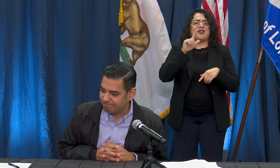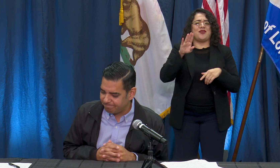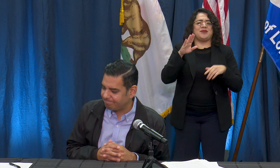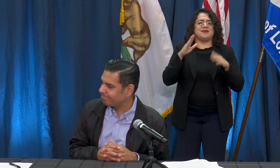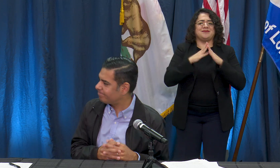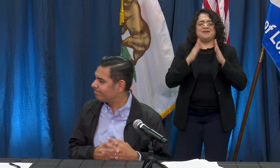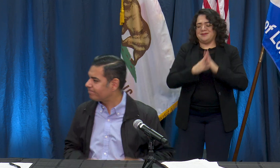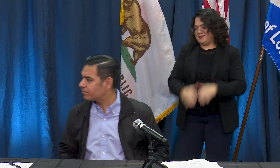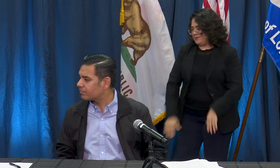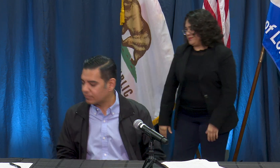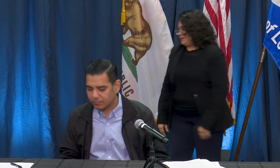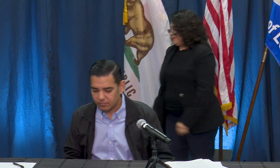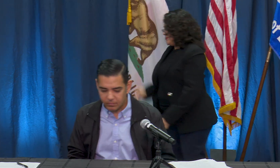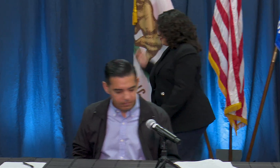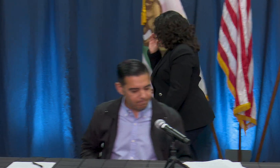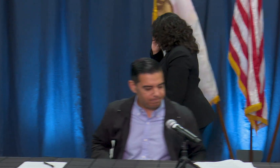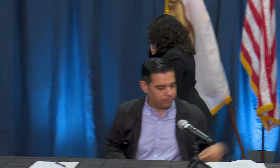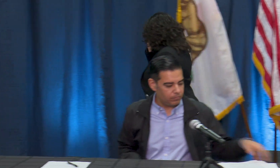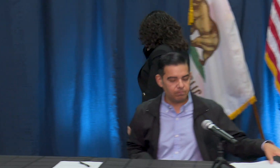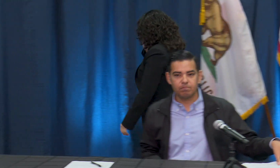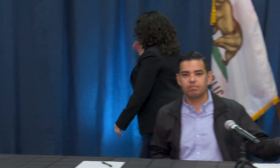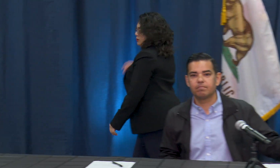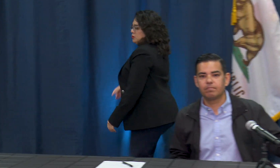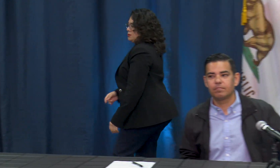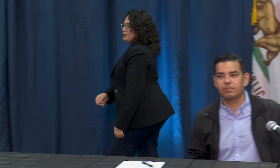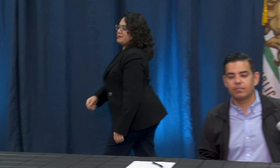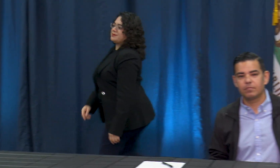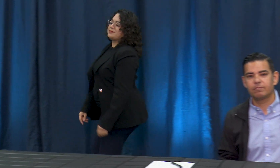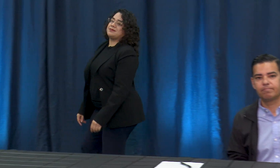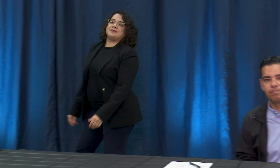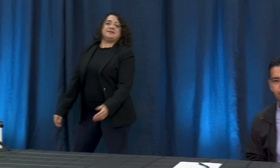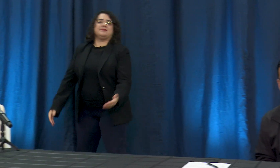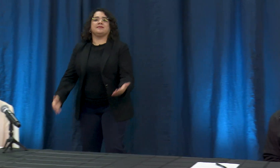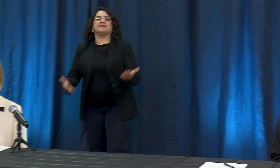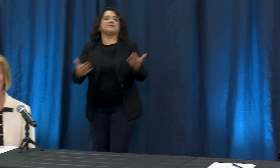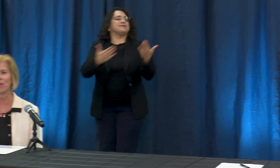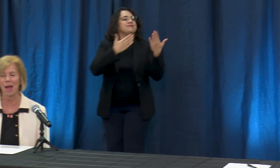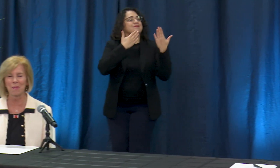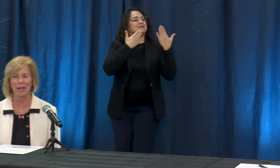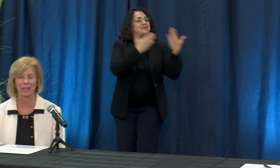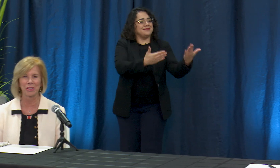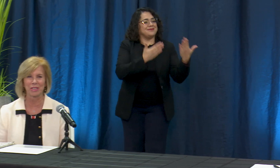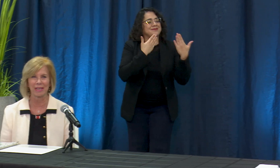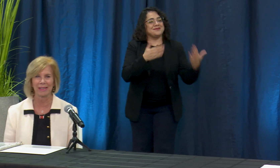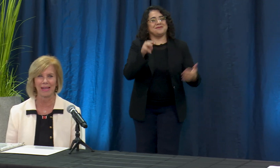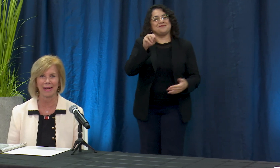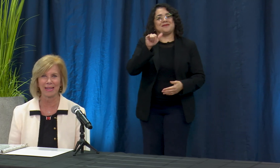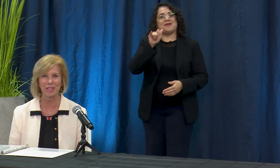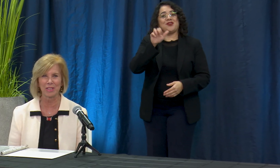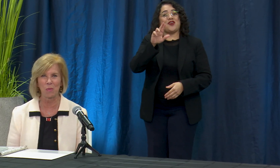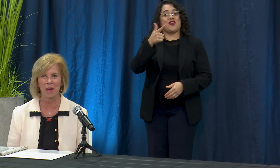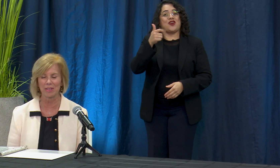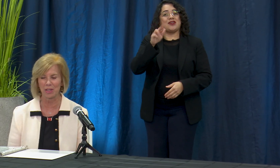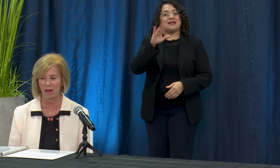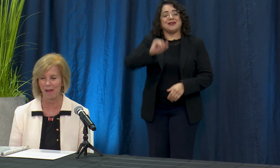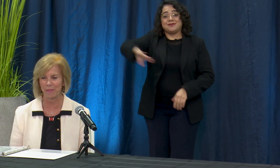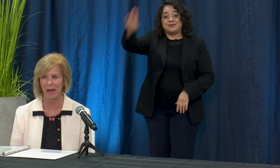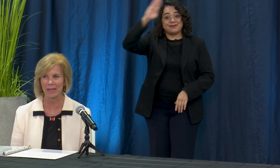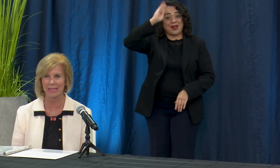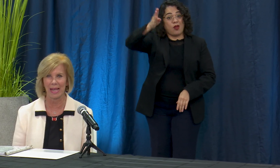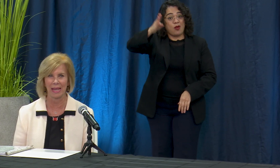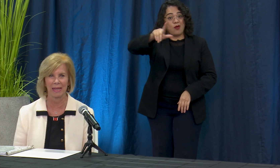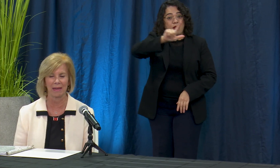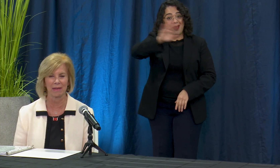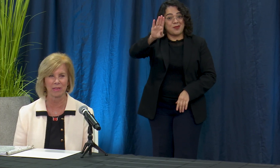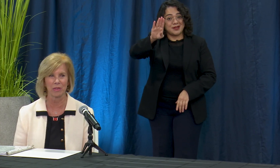Supervisor. Well, thank you, Mayor Garcia, and hello, Long Beach. And I just wanted to start off